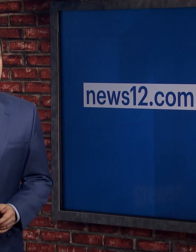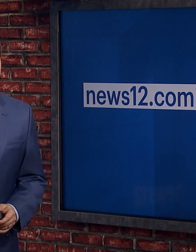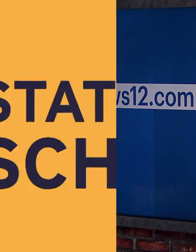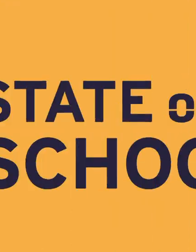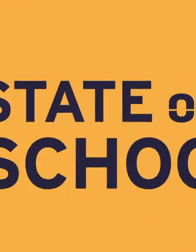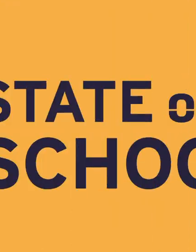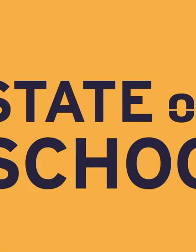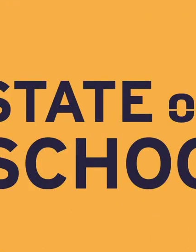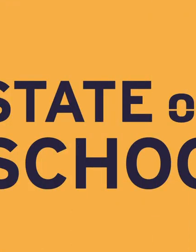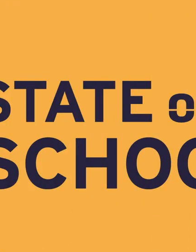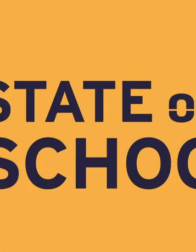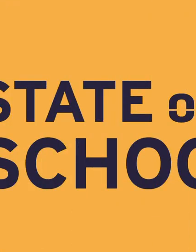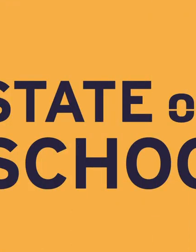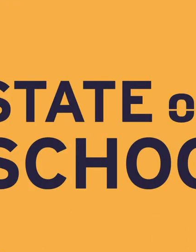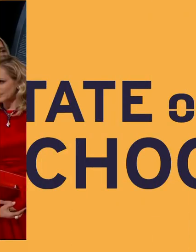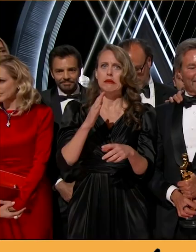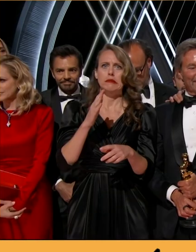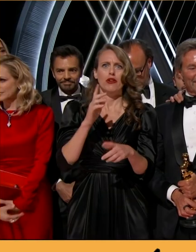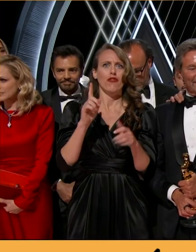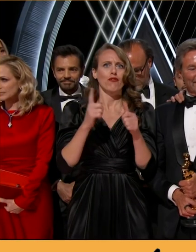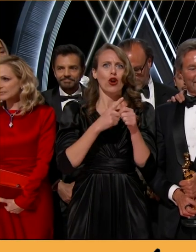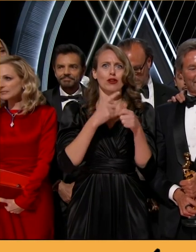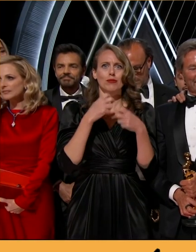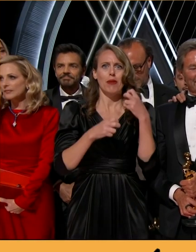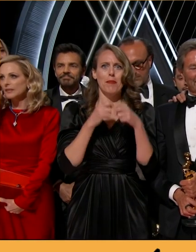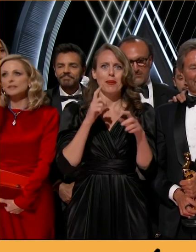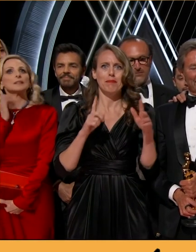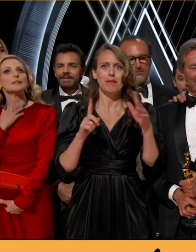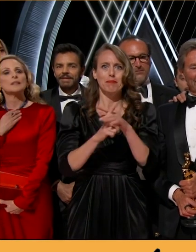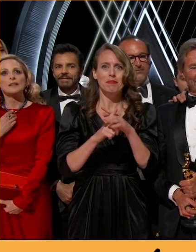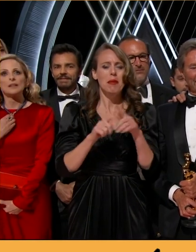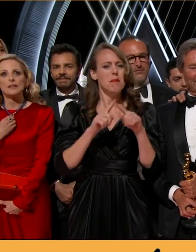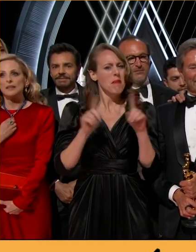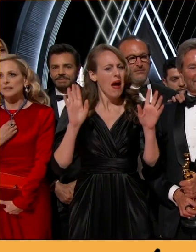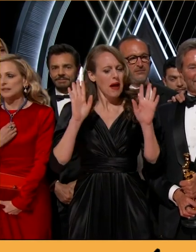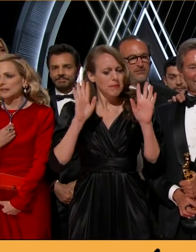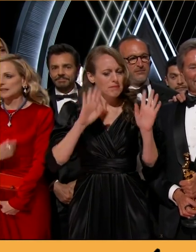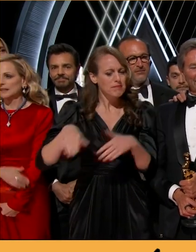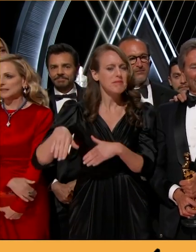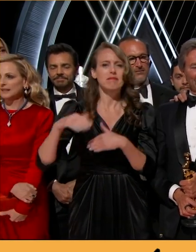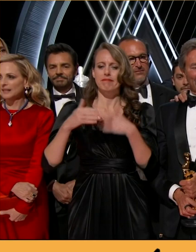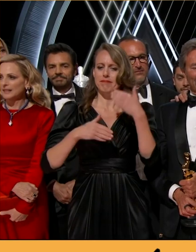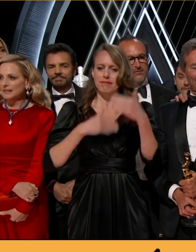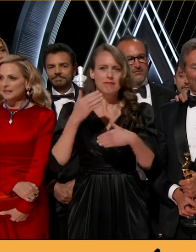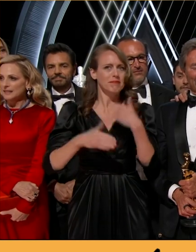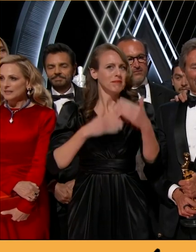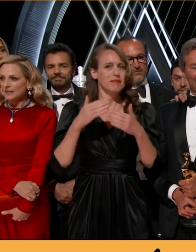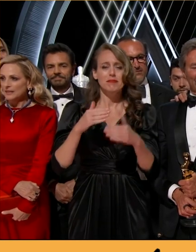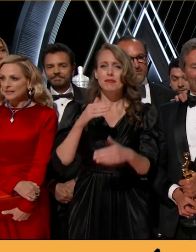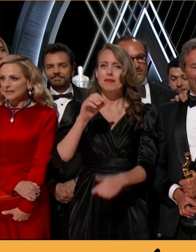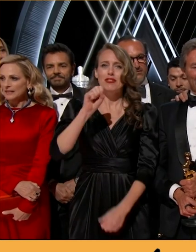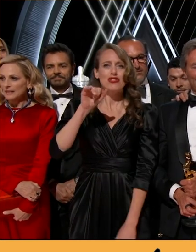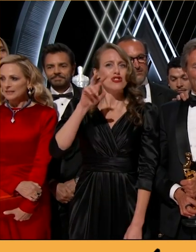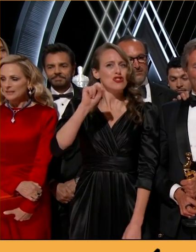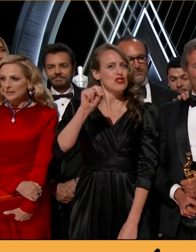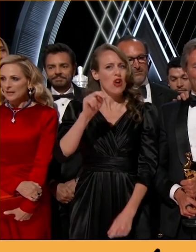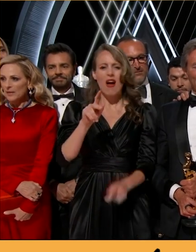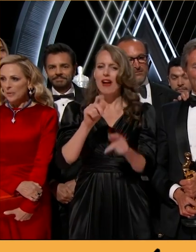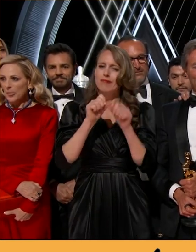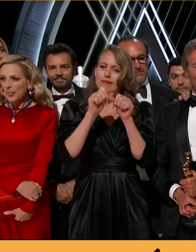The movie Coda won three Academy Awards Sunday, including Best Picture. Shining a light on the deaf community. We met with